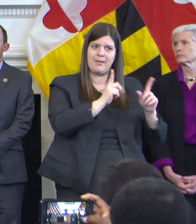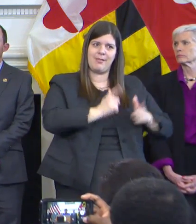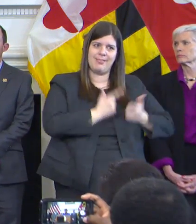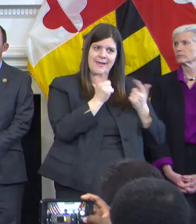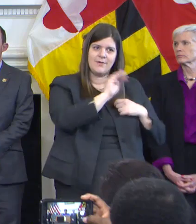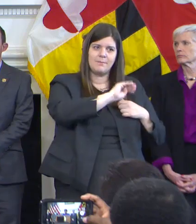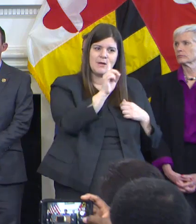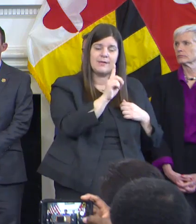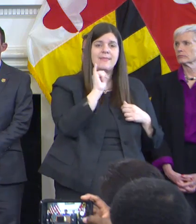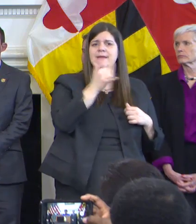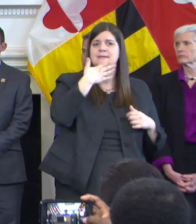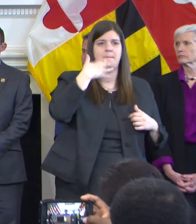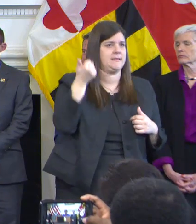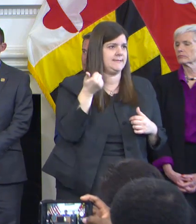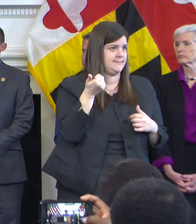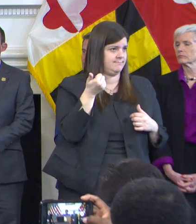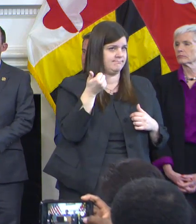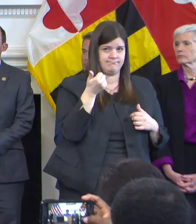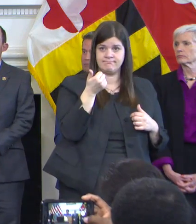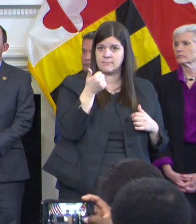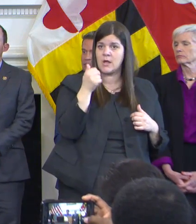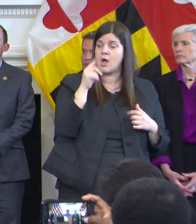being addressed, we knew about them.